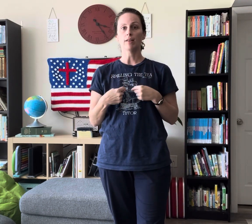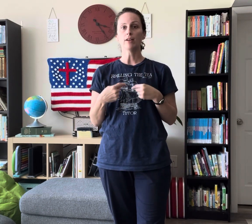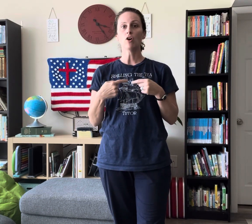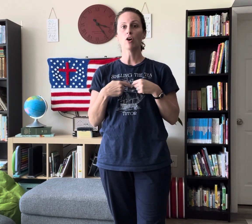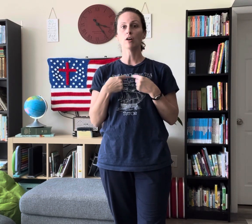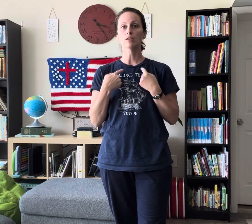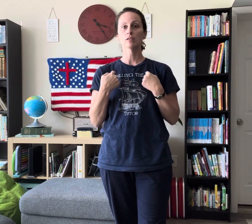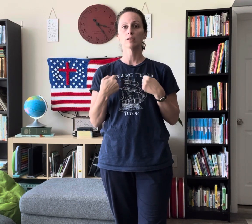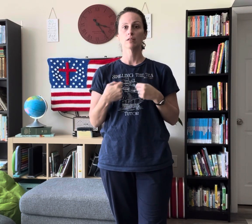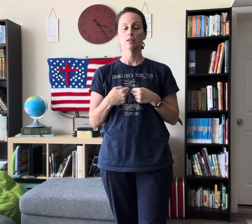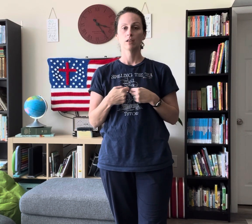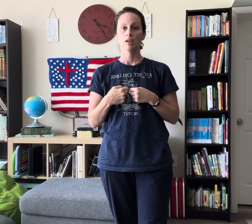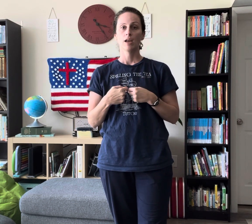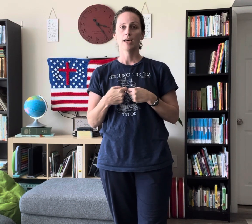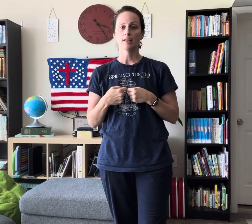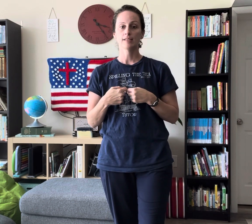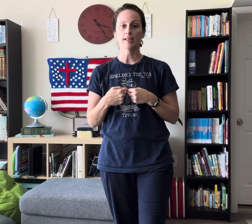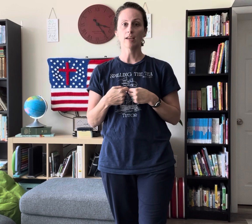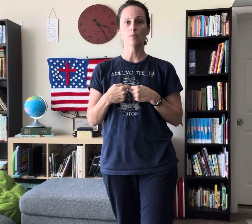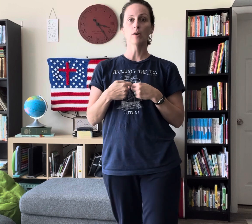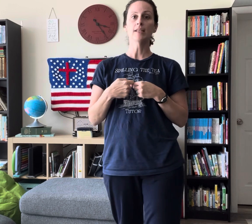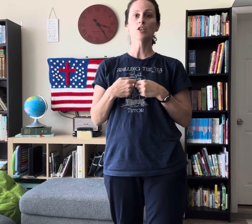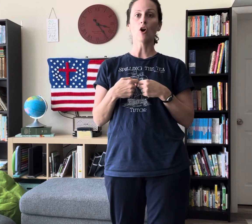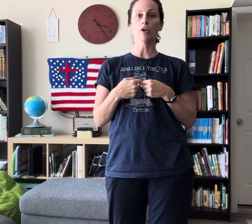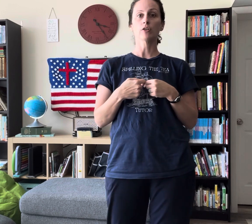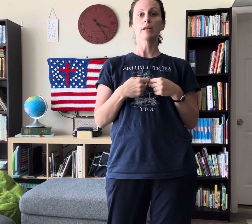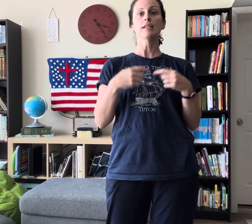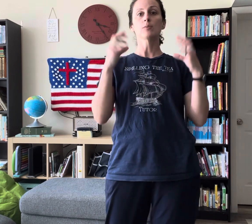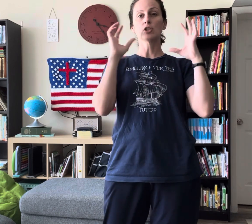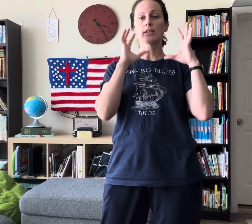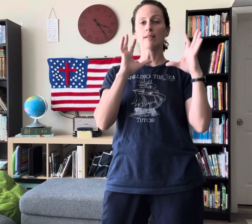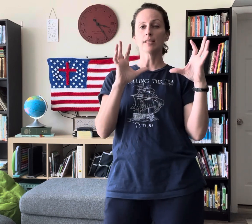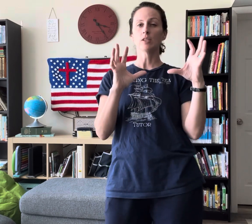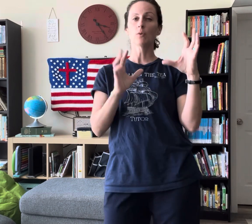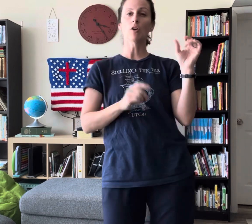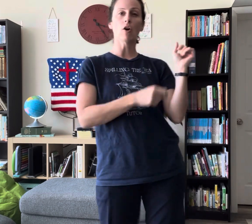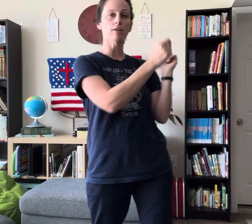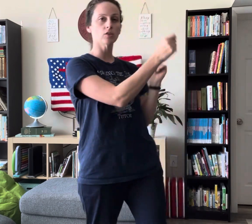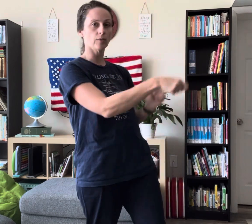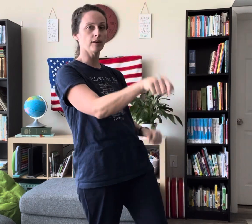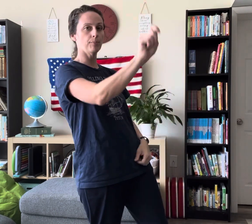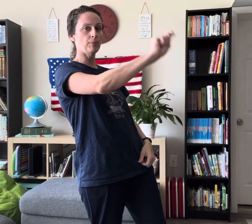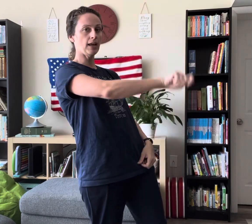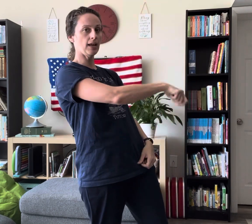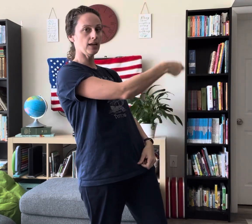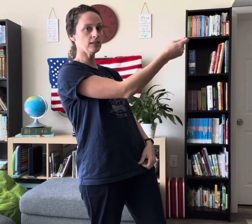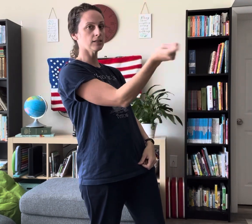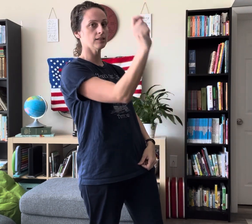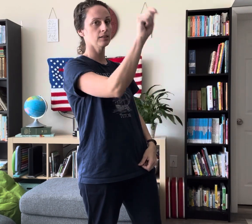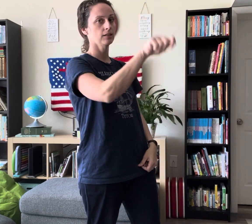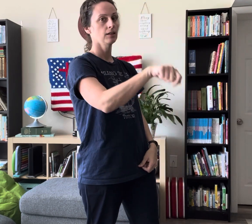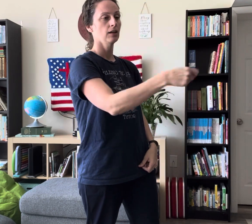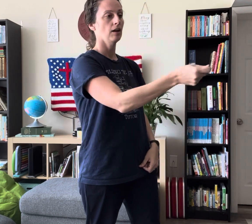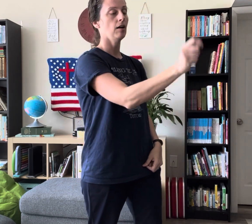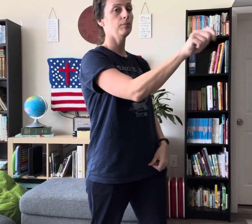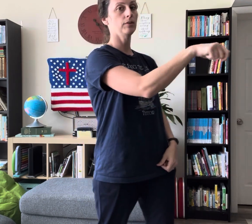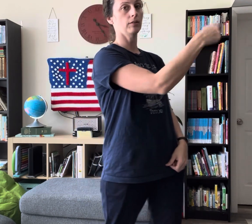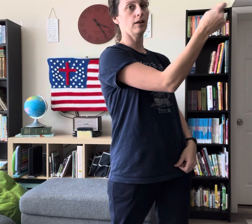a heart. And the second one is arteries, which sounds like the word art. So we're gonna paint like